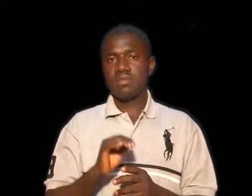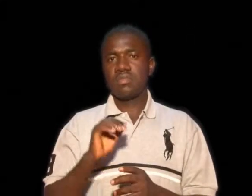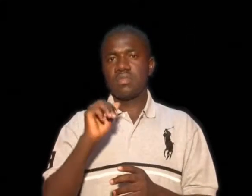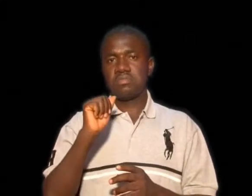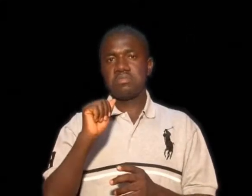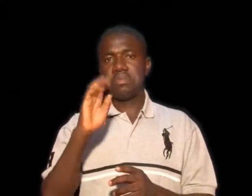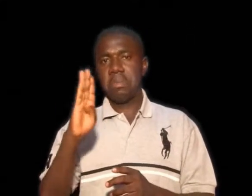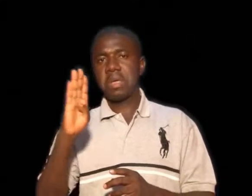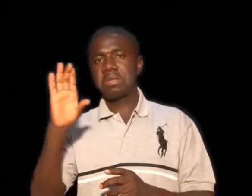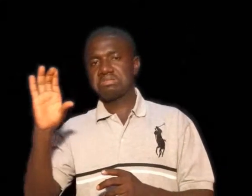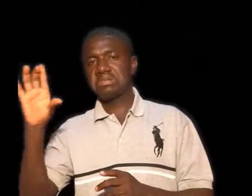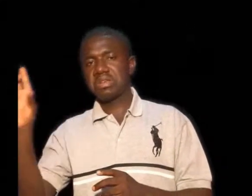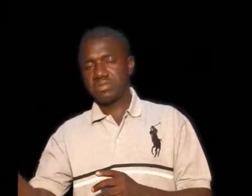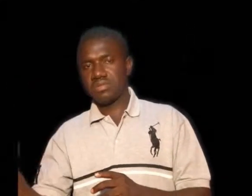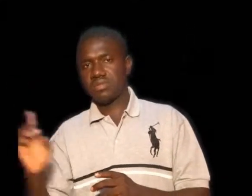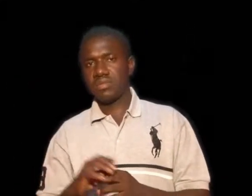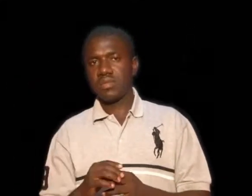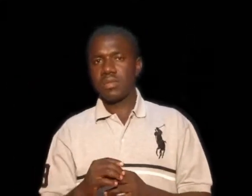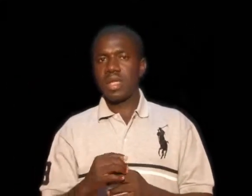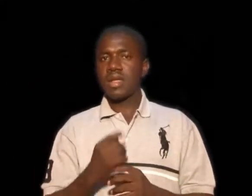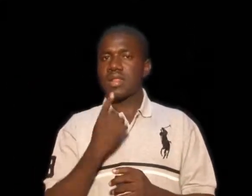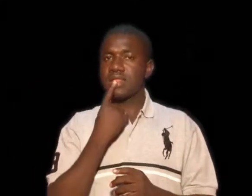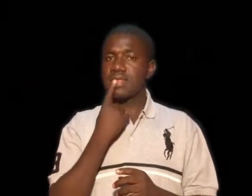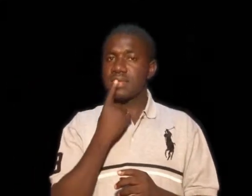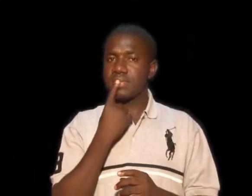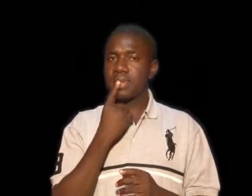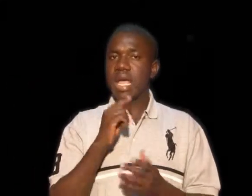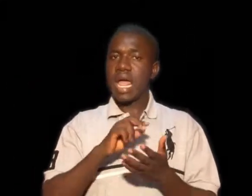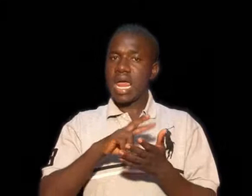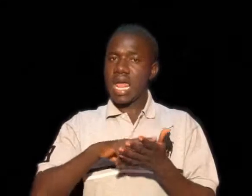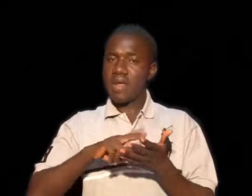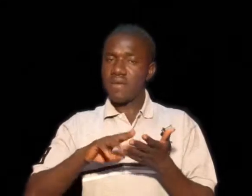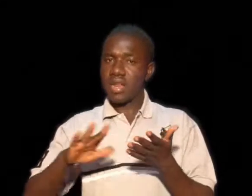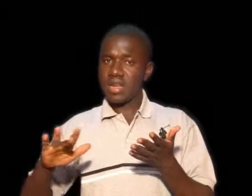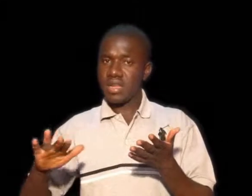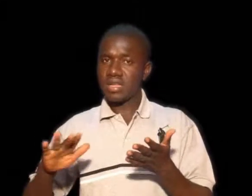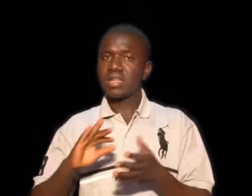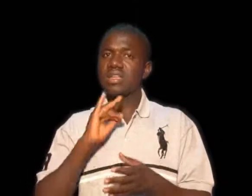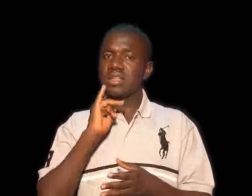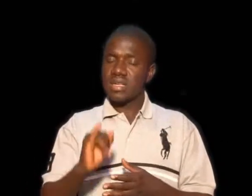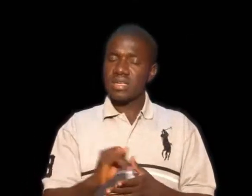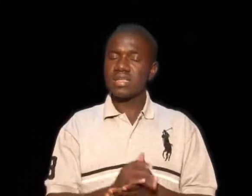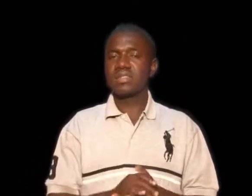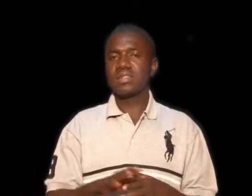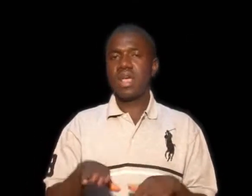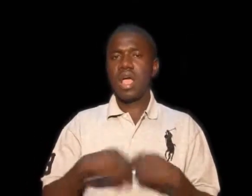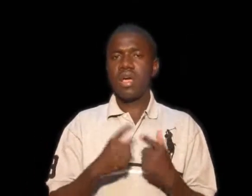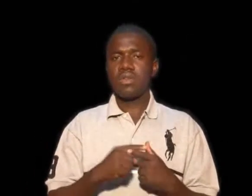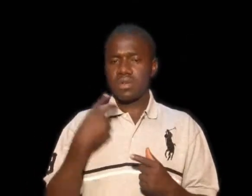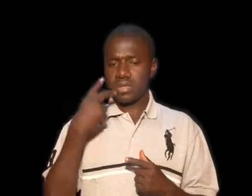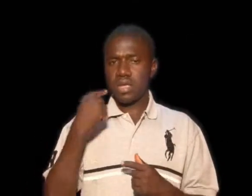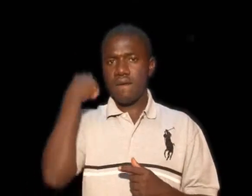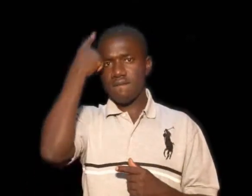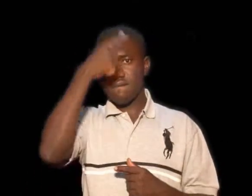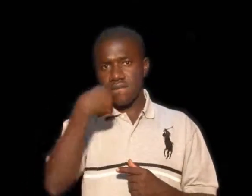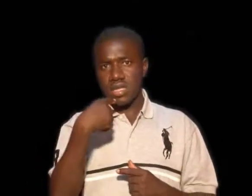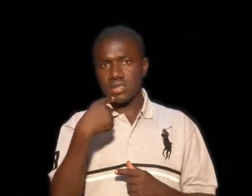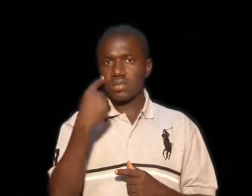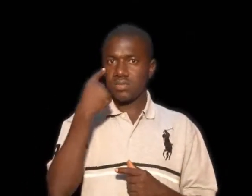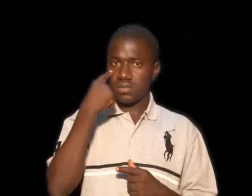alphabet. Lip reading is a technique for understanding speech by visually interpreting the movements of the lips, face, and